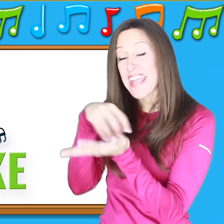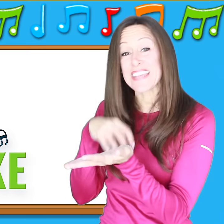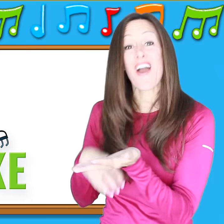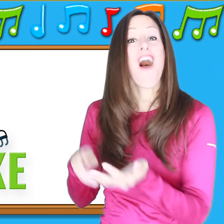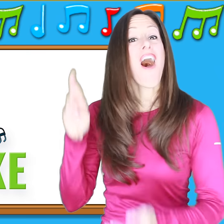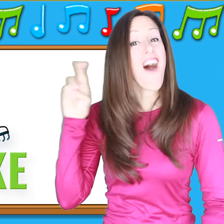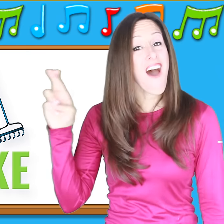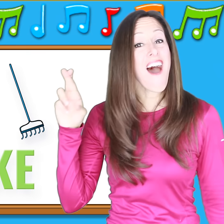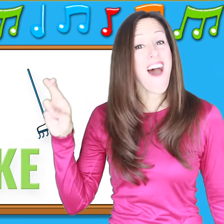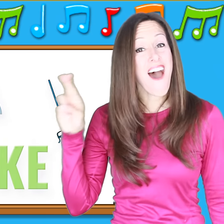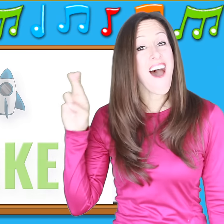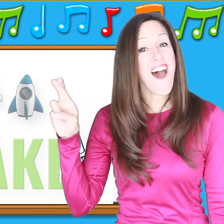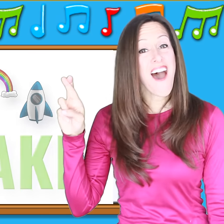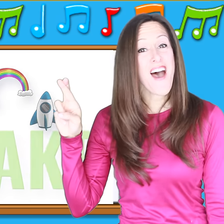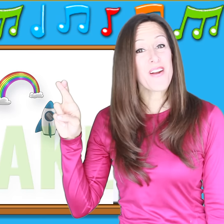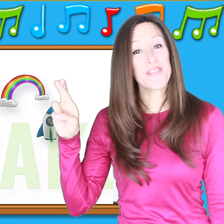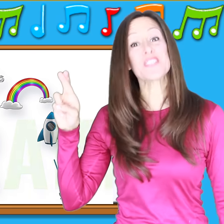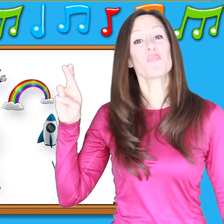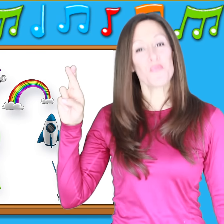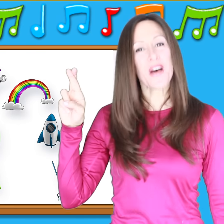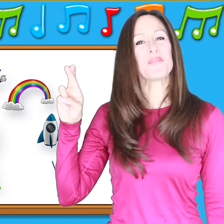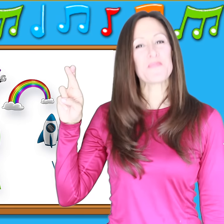rake. R is for